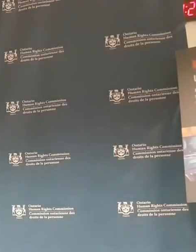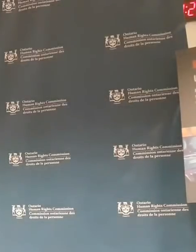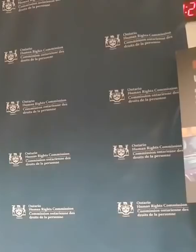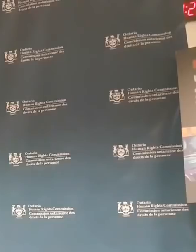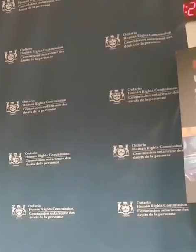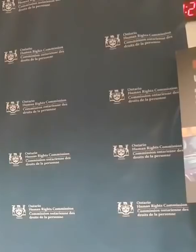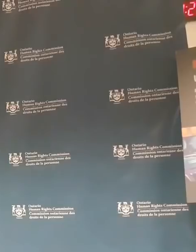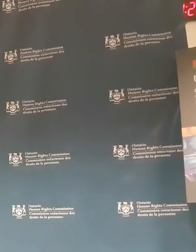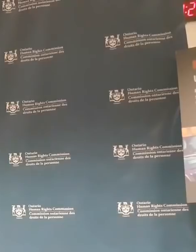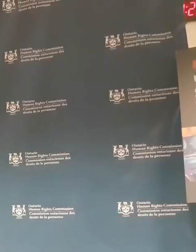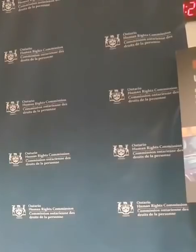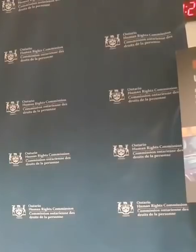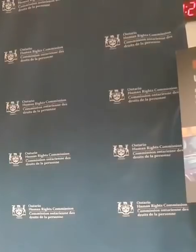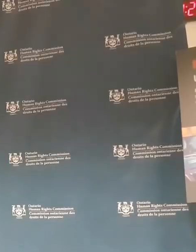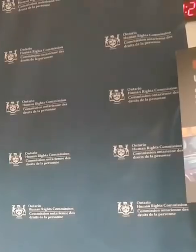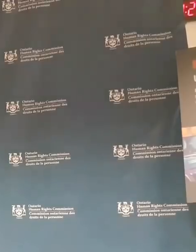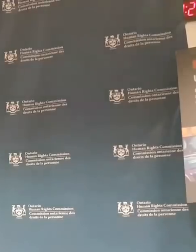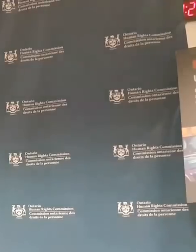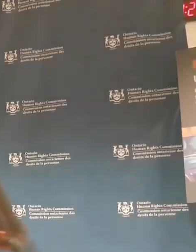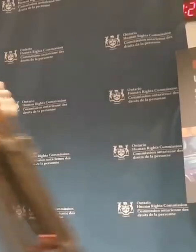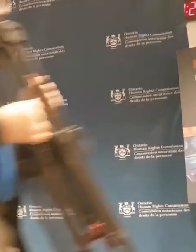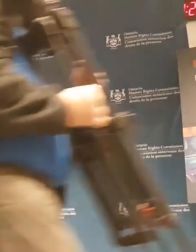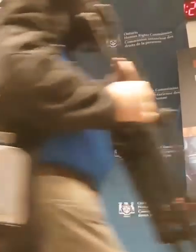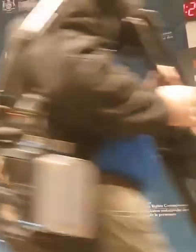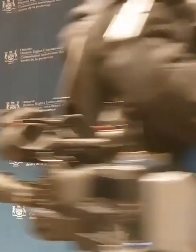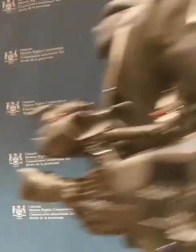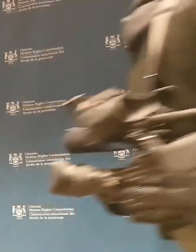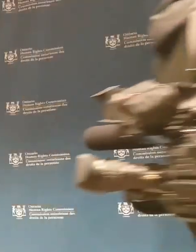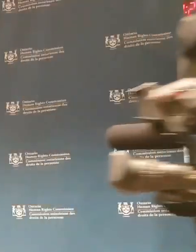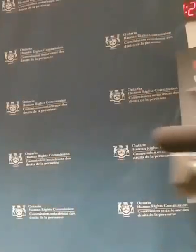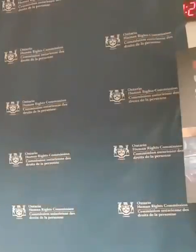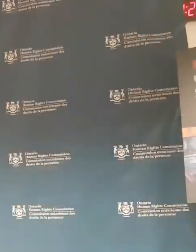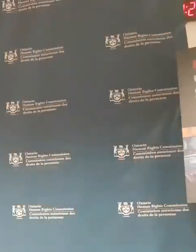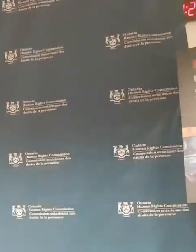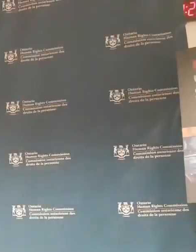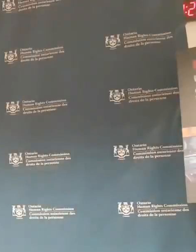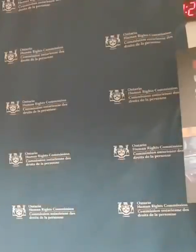Oh, do you need a report?